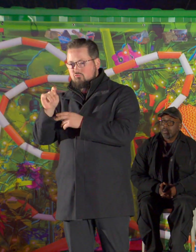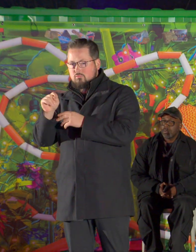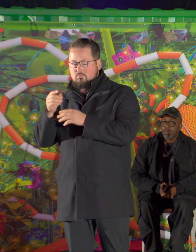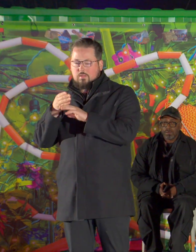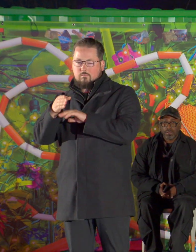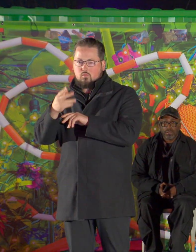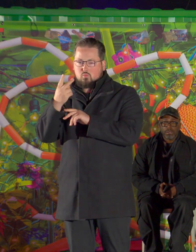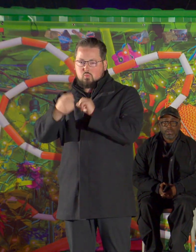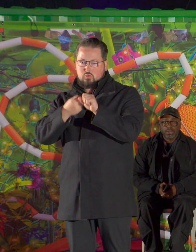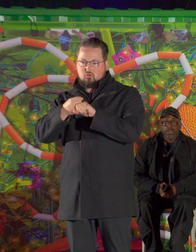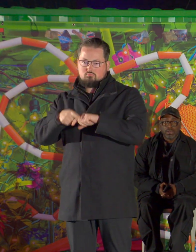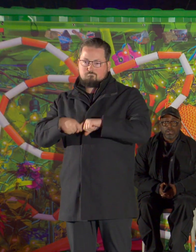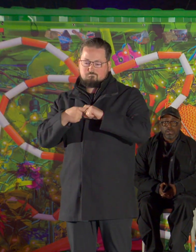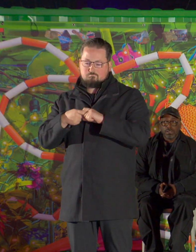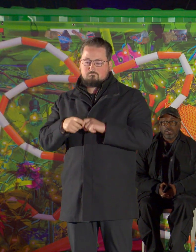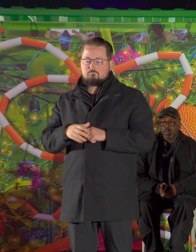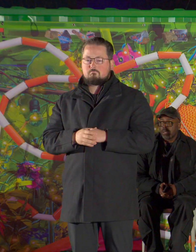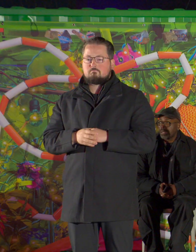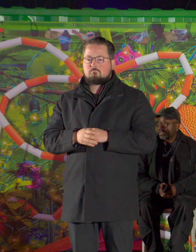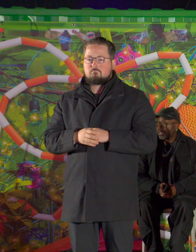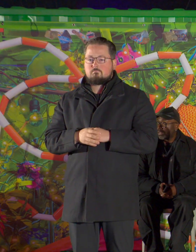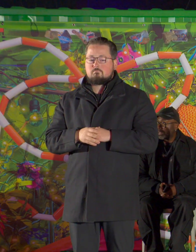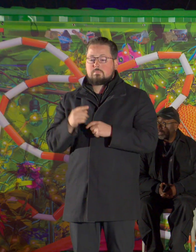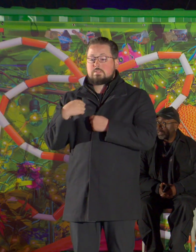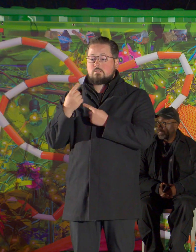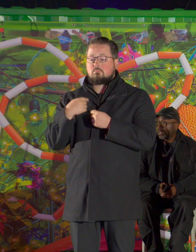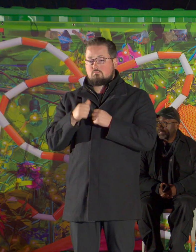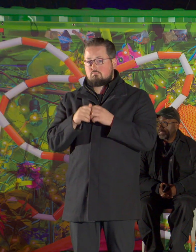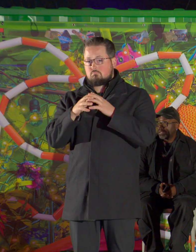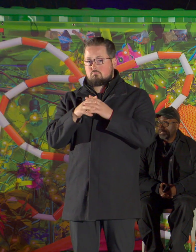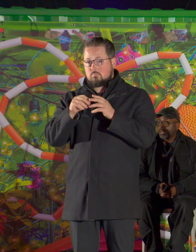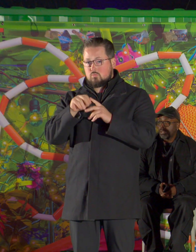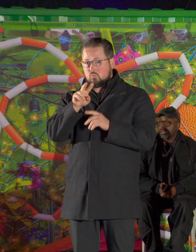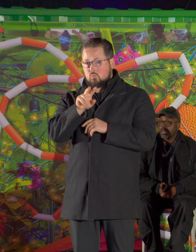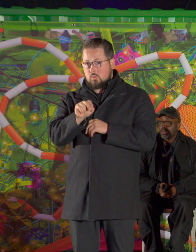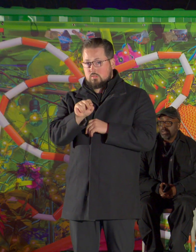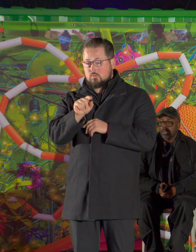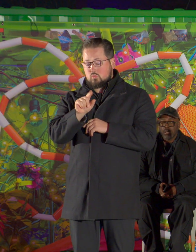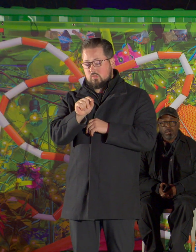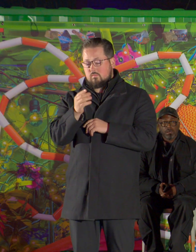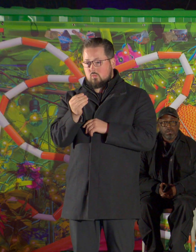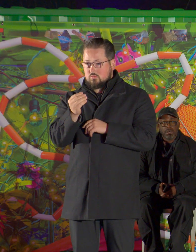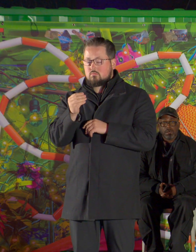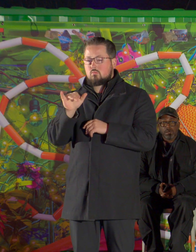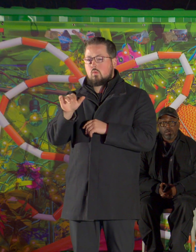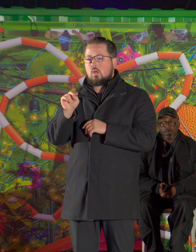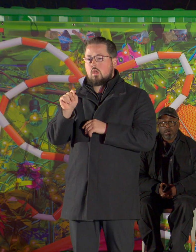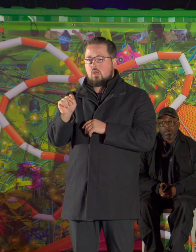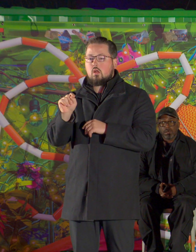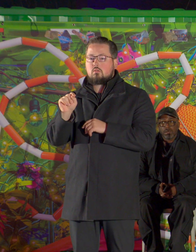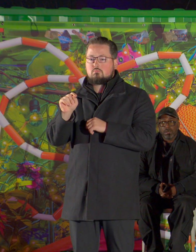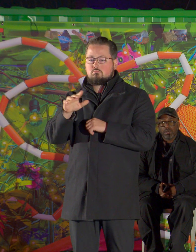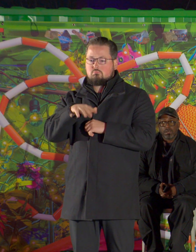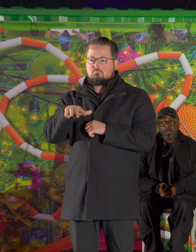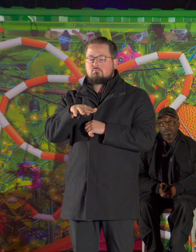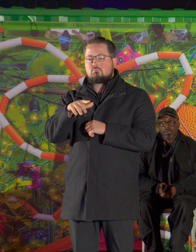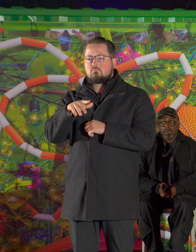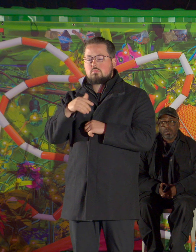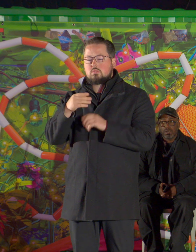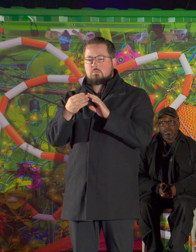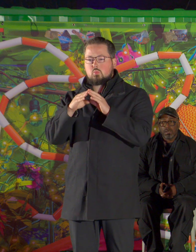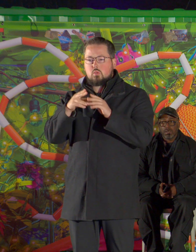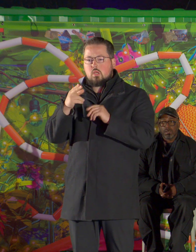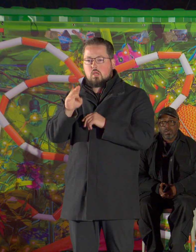2-year hiatus. Since its inception in 2014, the Ynot lot has served as a community